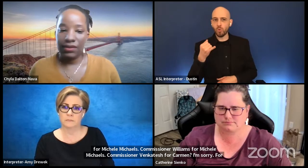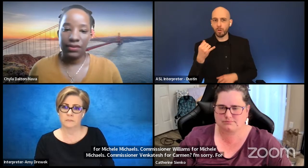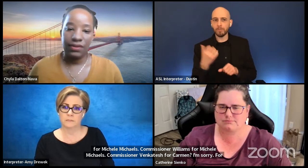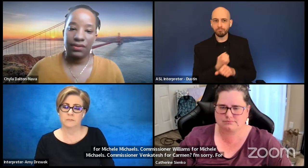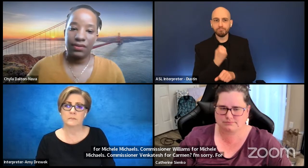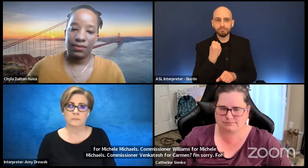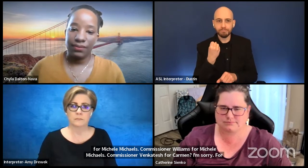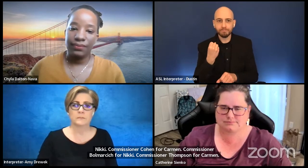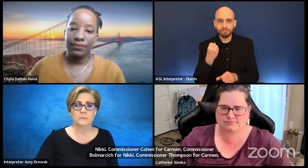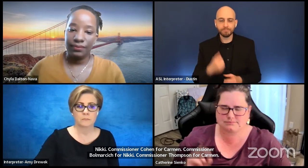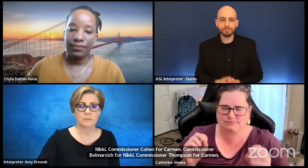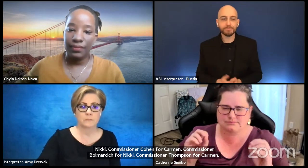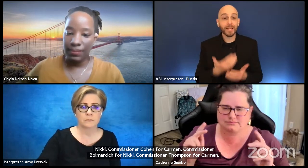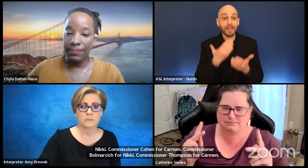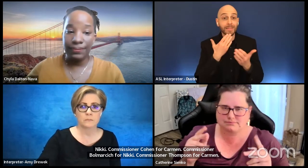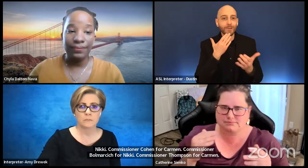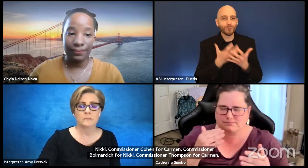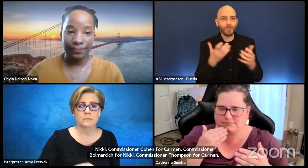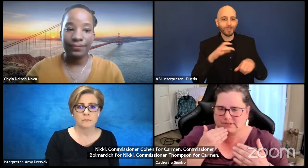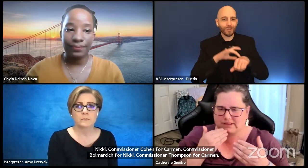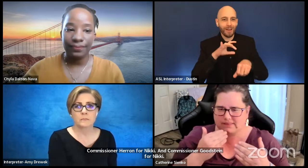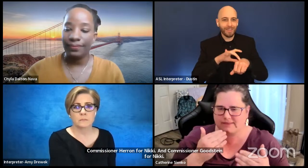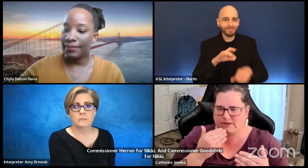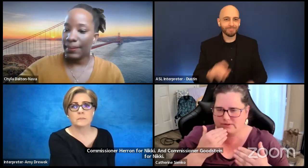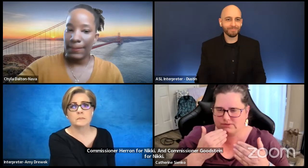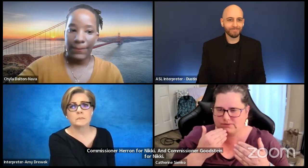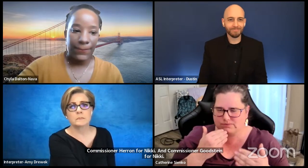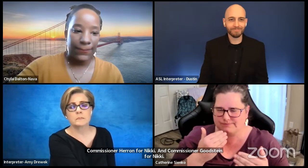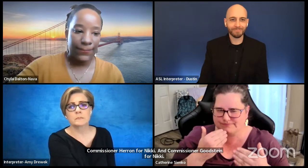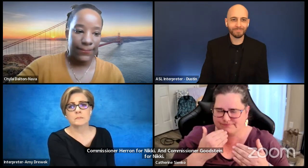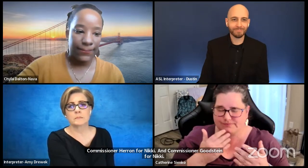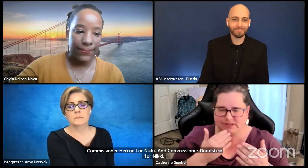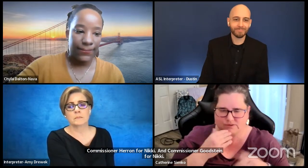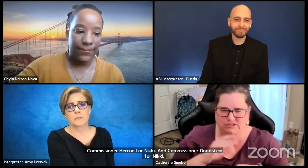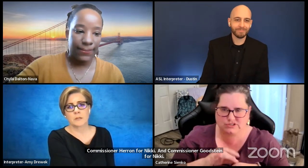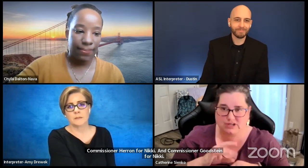cool. Thank you so much, Kyla.